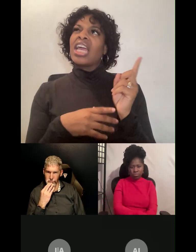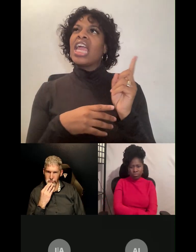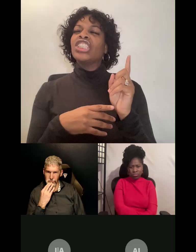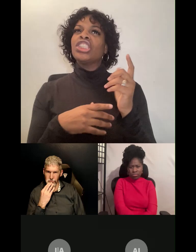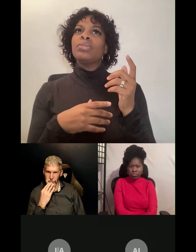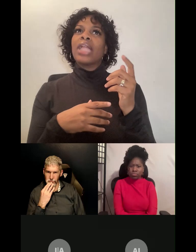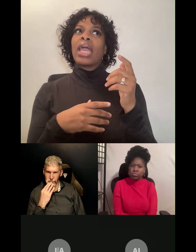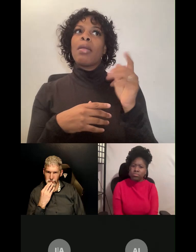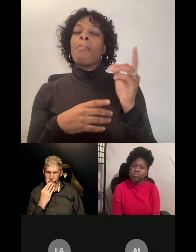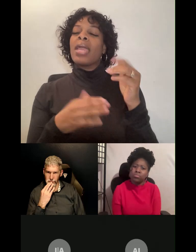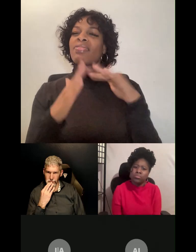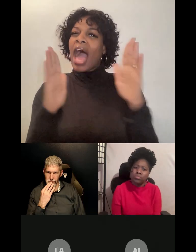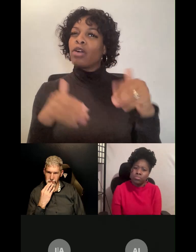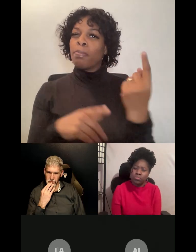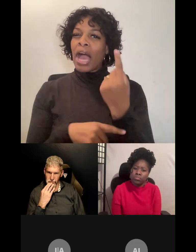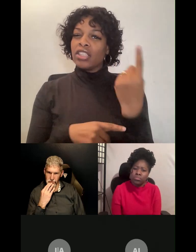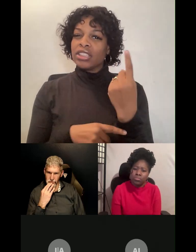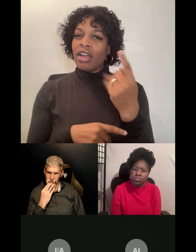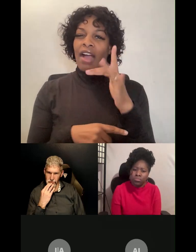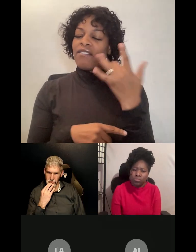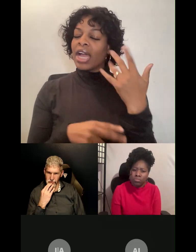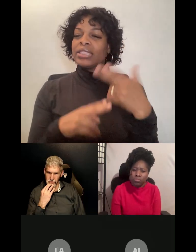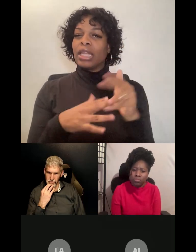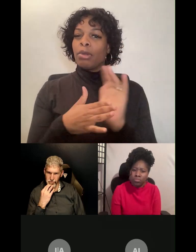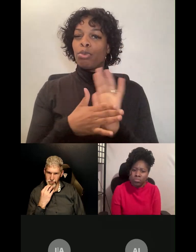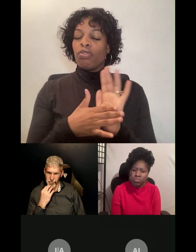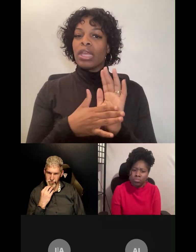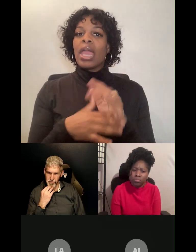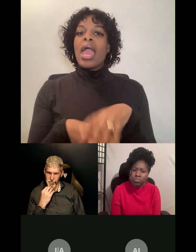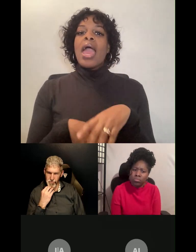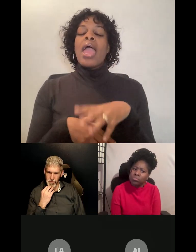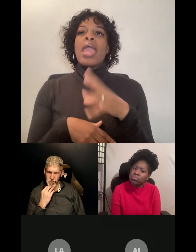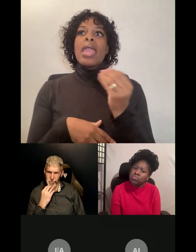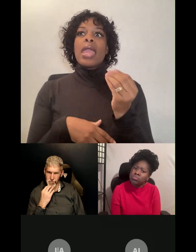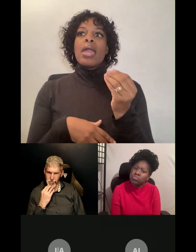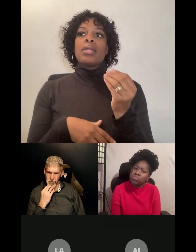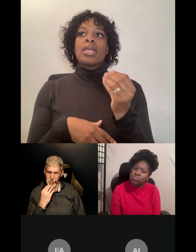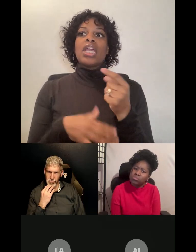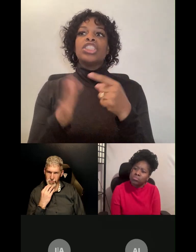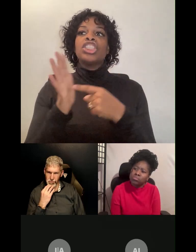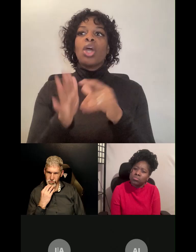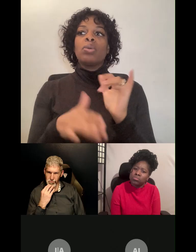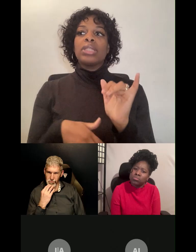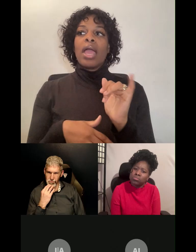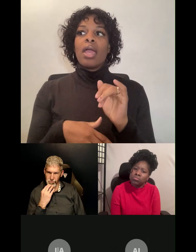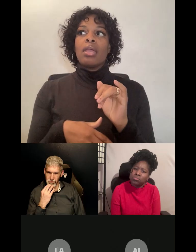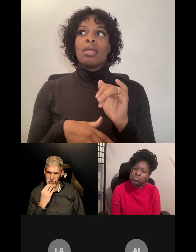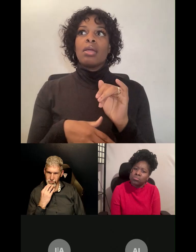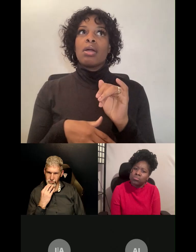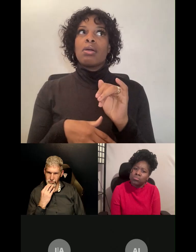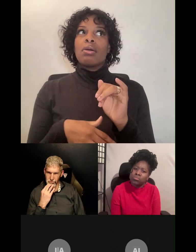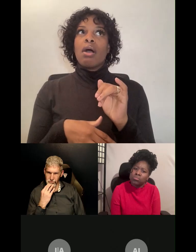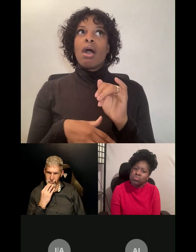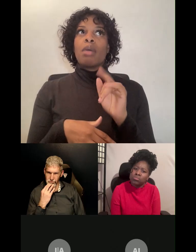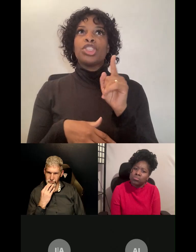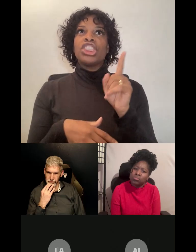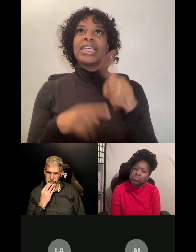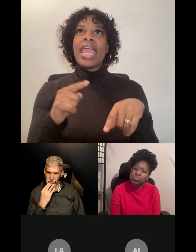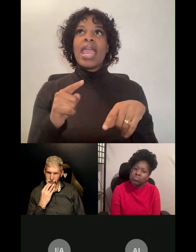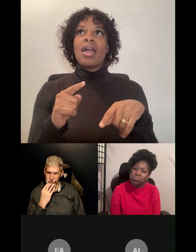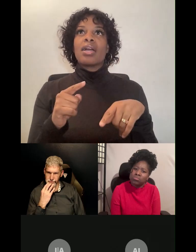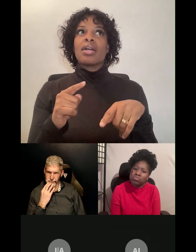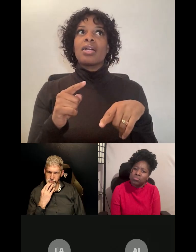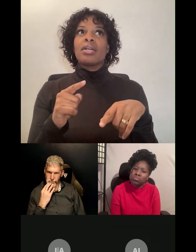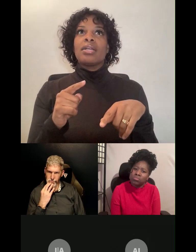movie, and she was like in the house by herself. I forgot the name of the movie, and it showed that